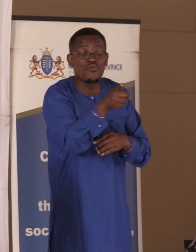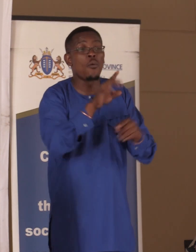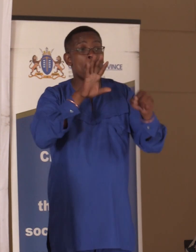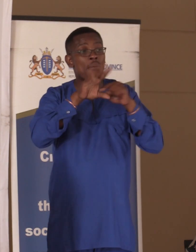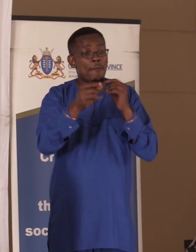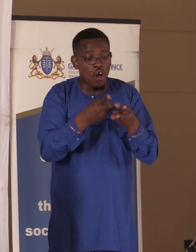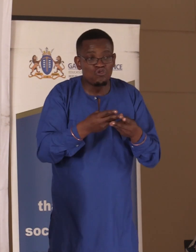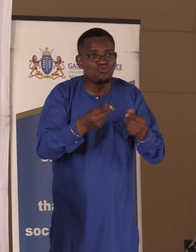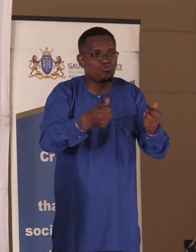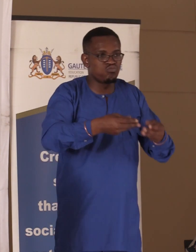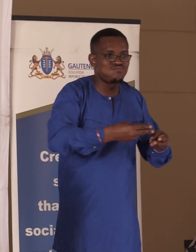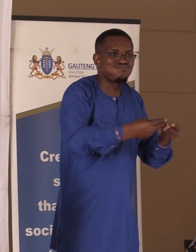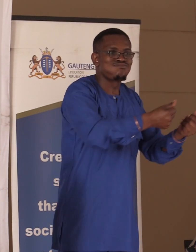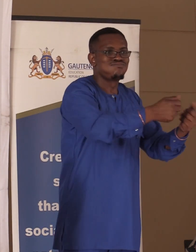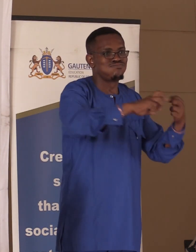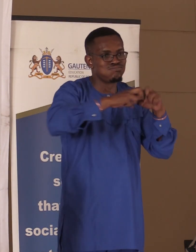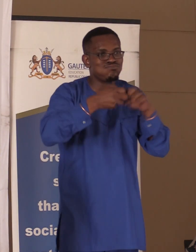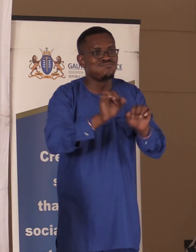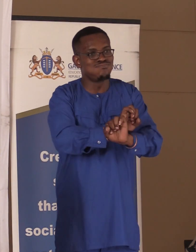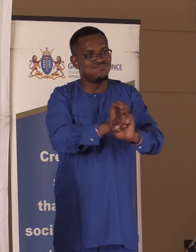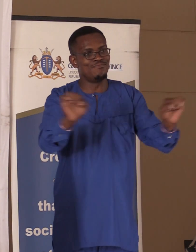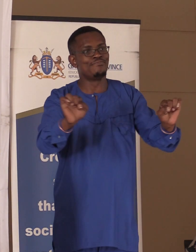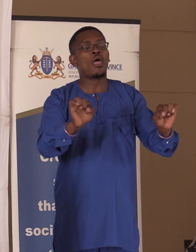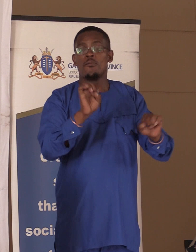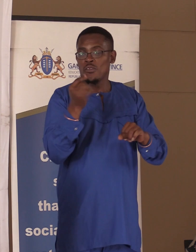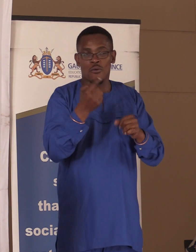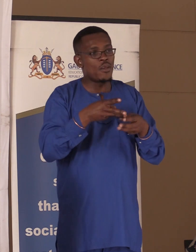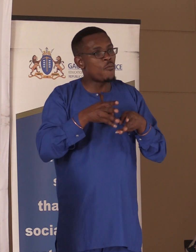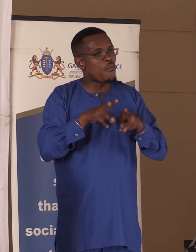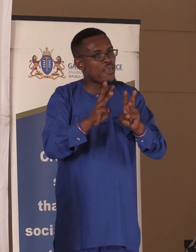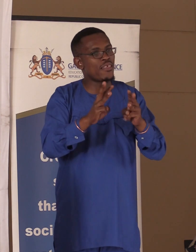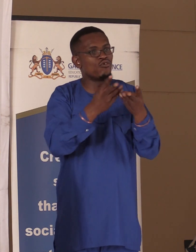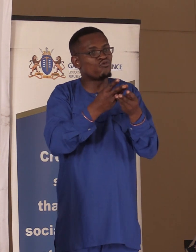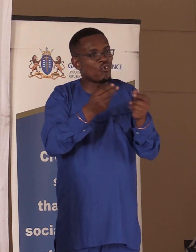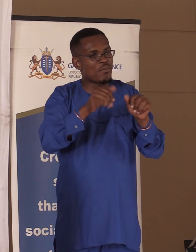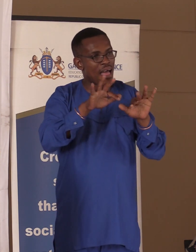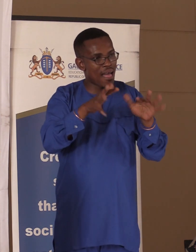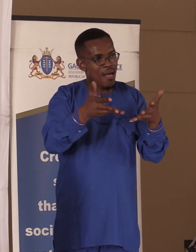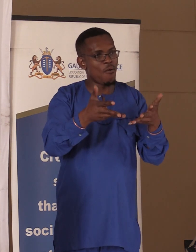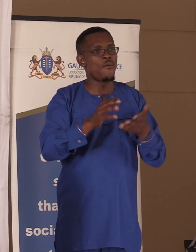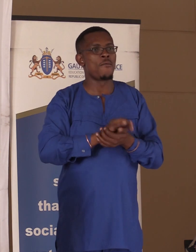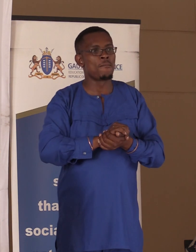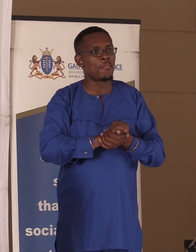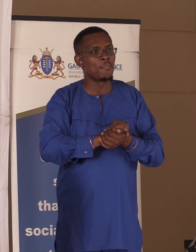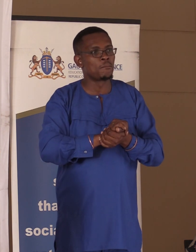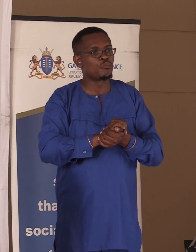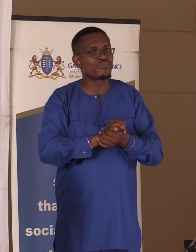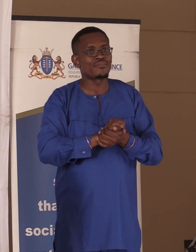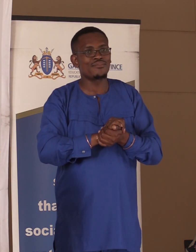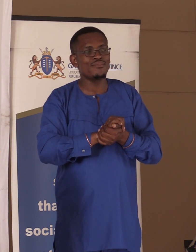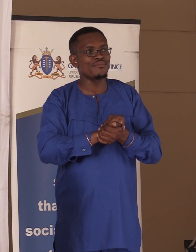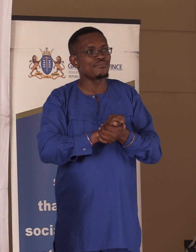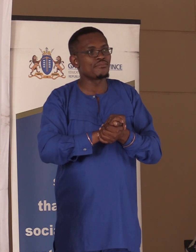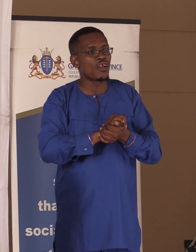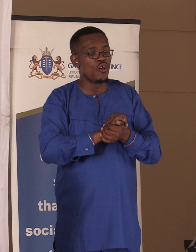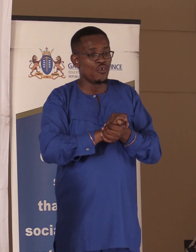find solutions for your own problems. The only way the school of science and innovation is going to